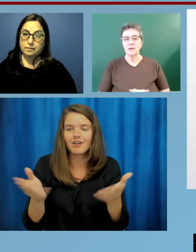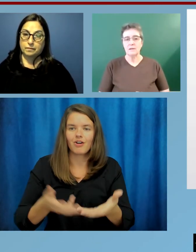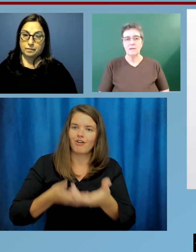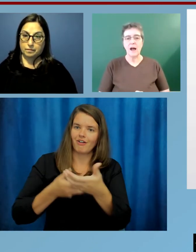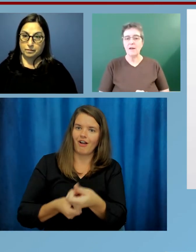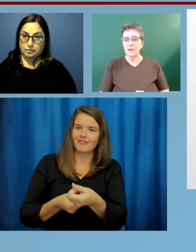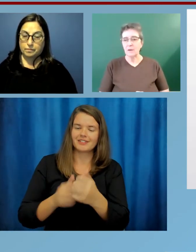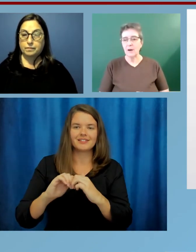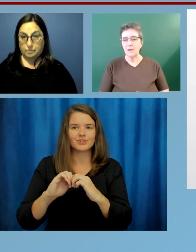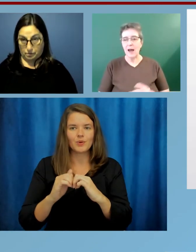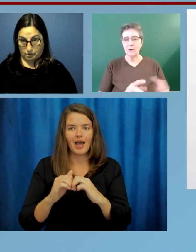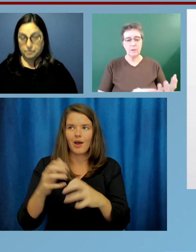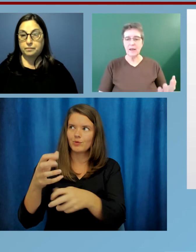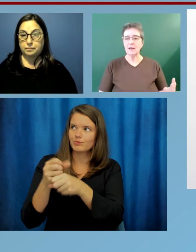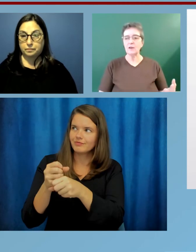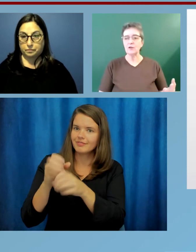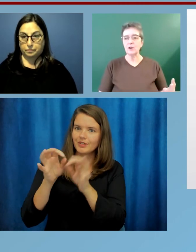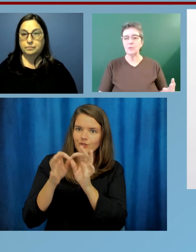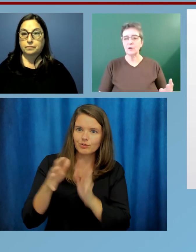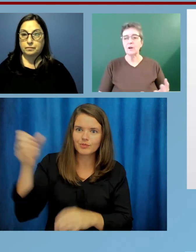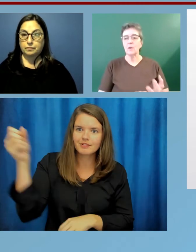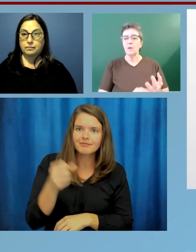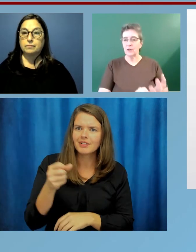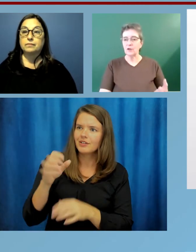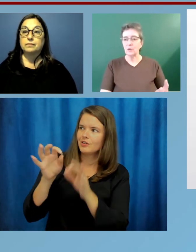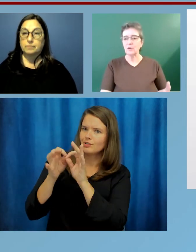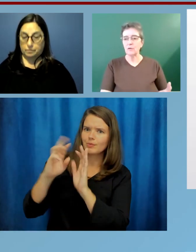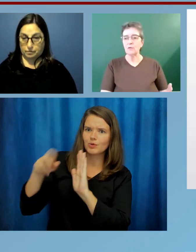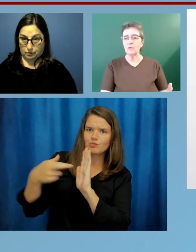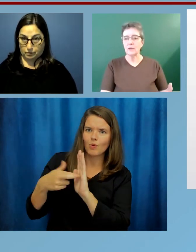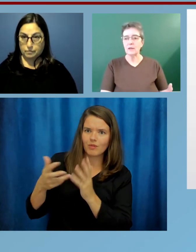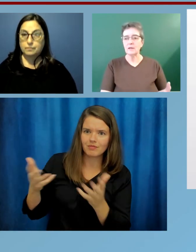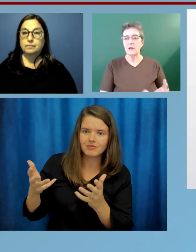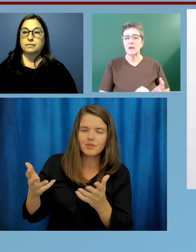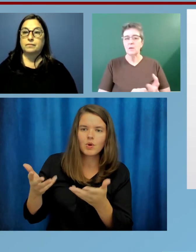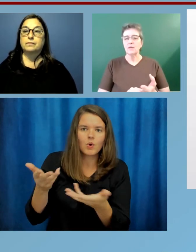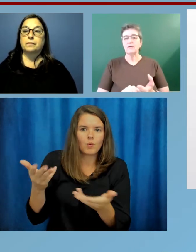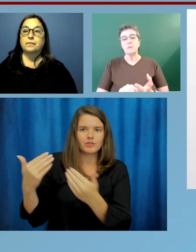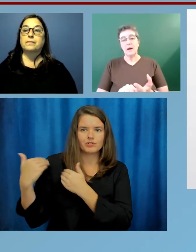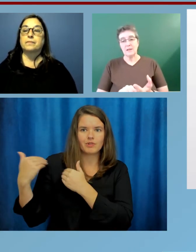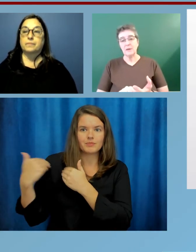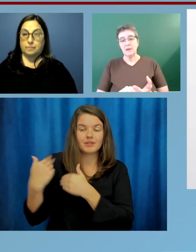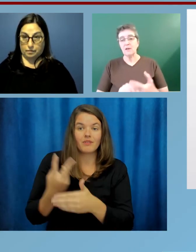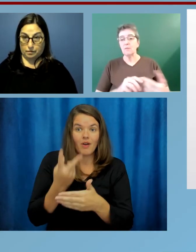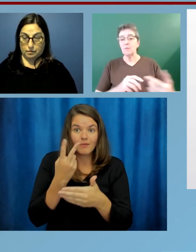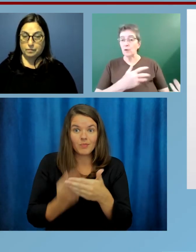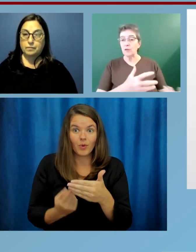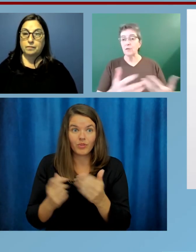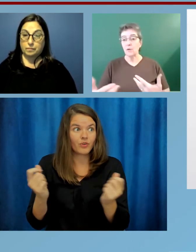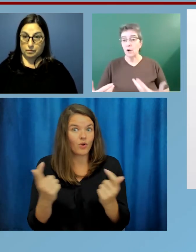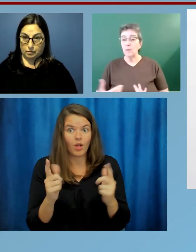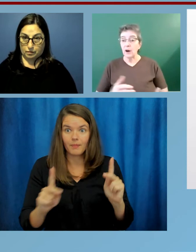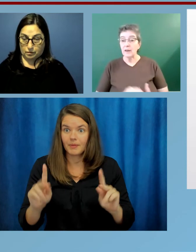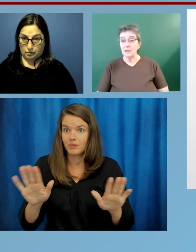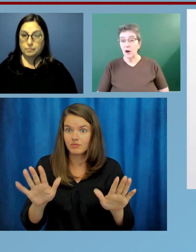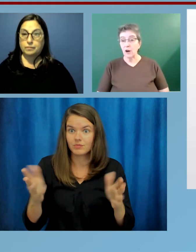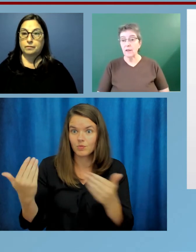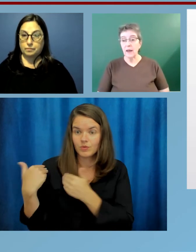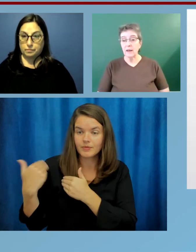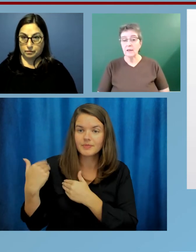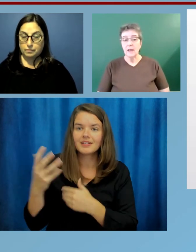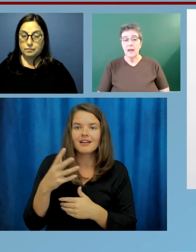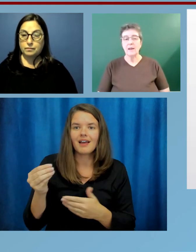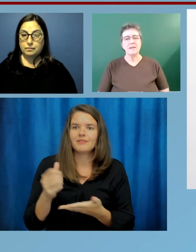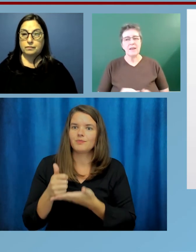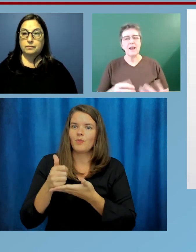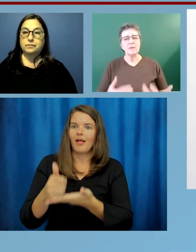are confident about how to obtain an interpreter, what the interpreter role is, what the responsibility of both or all parties are in